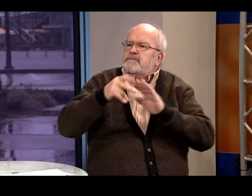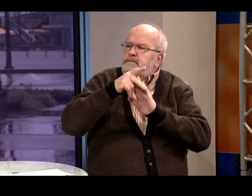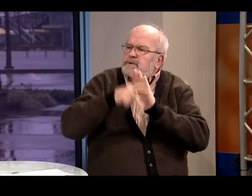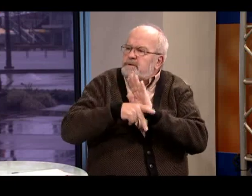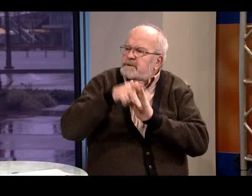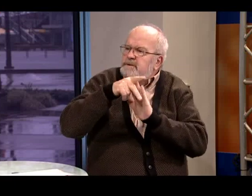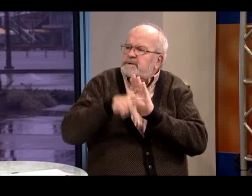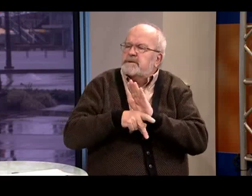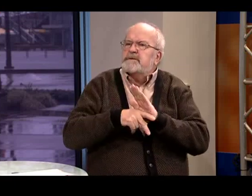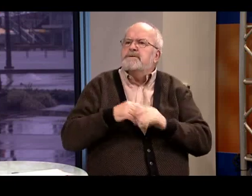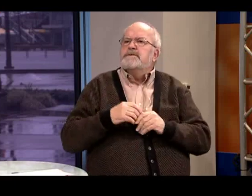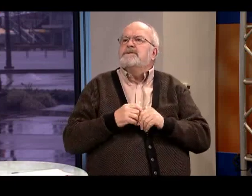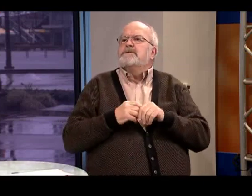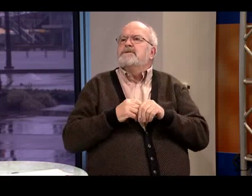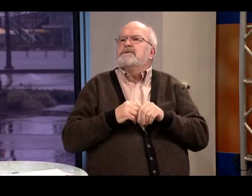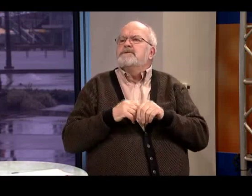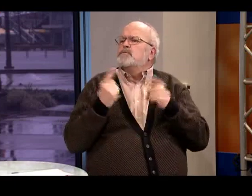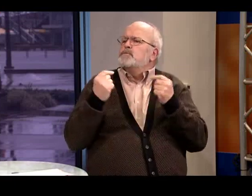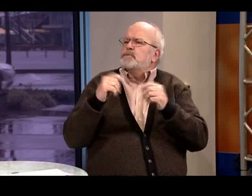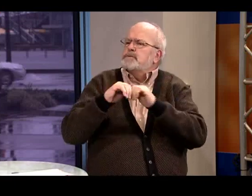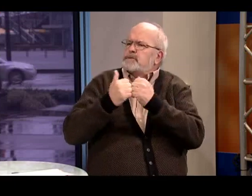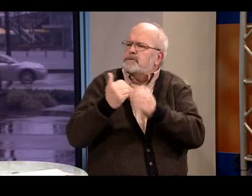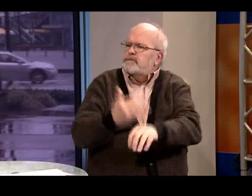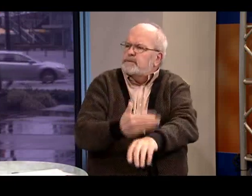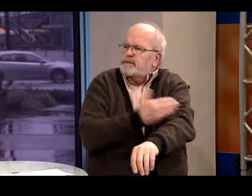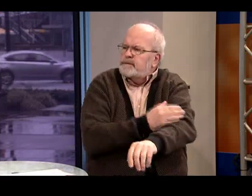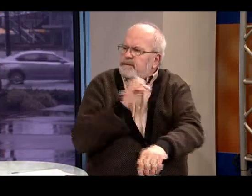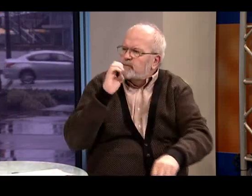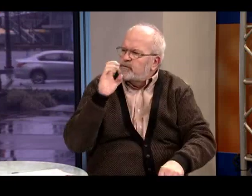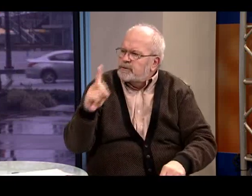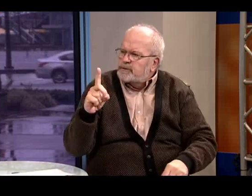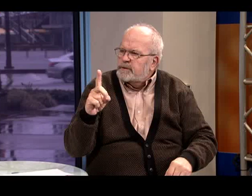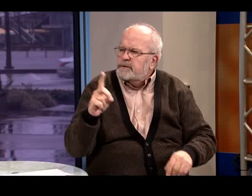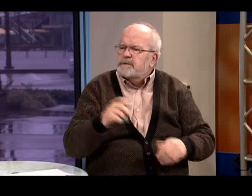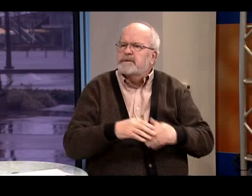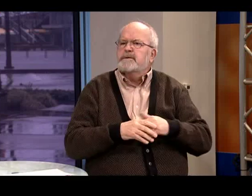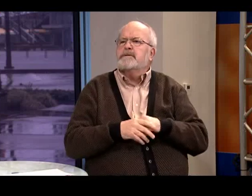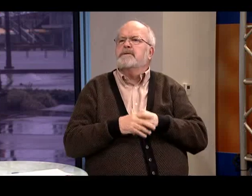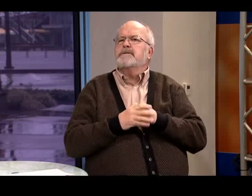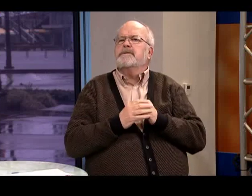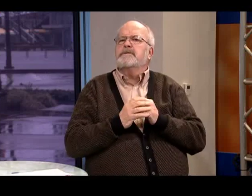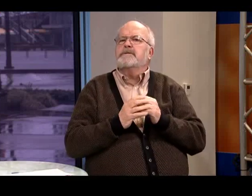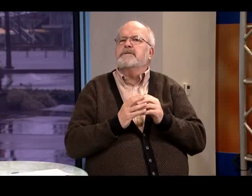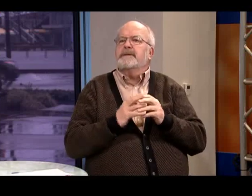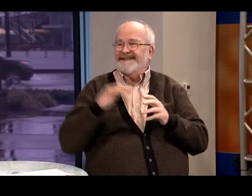and they make decisions about policies. They talk about how to improve deaf education.